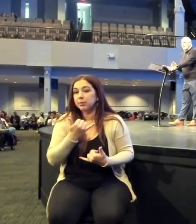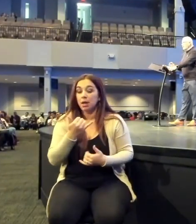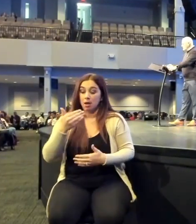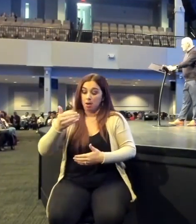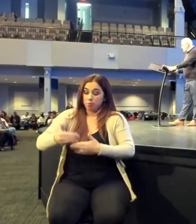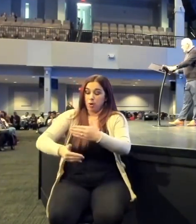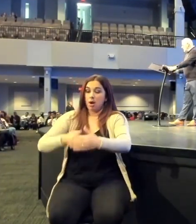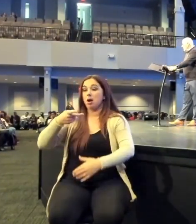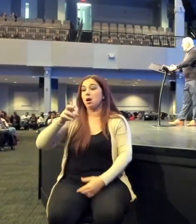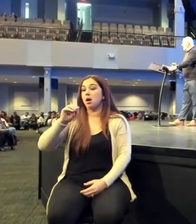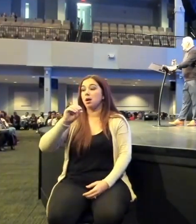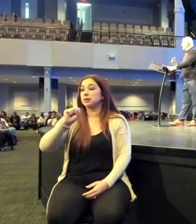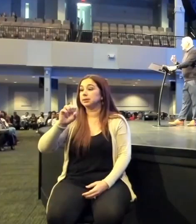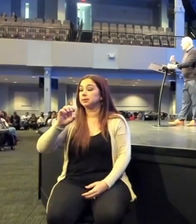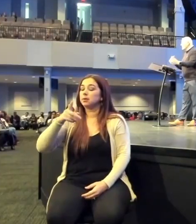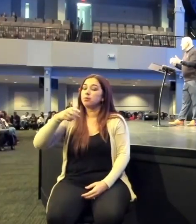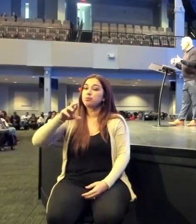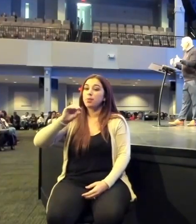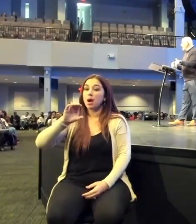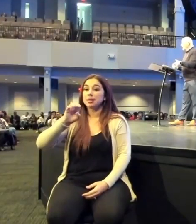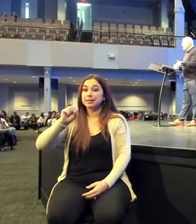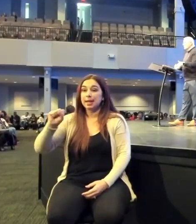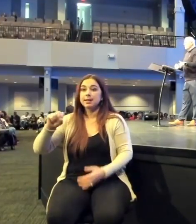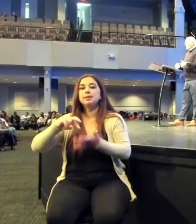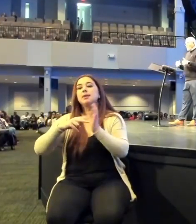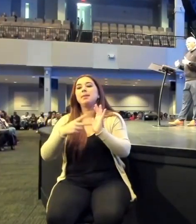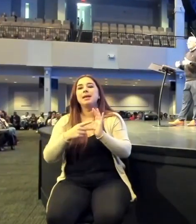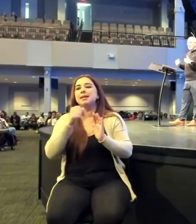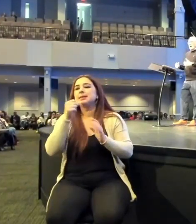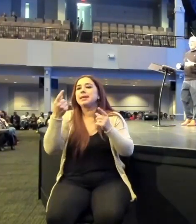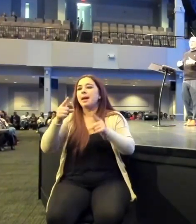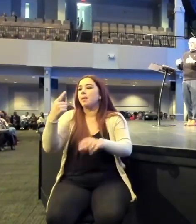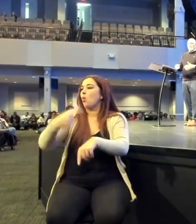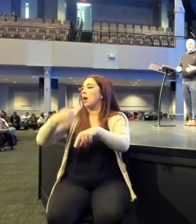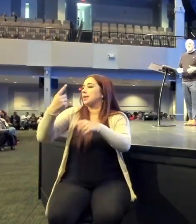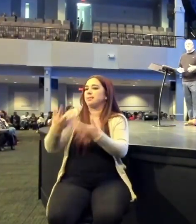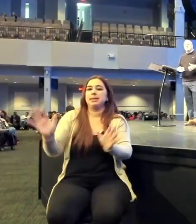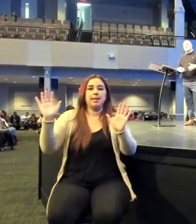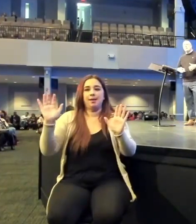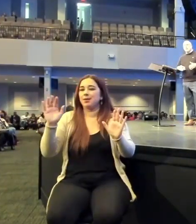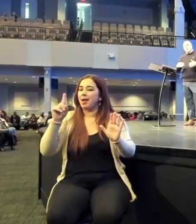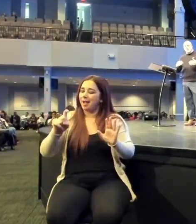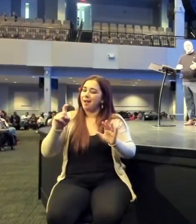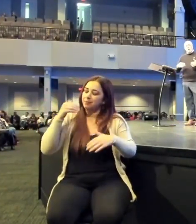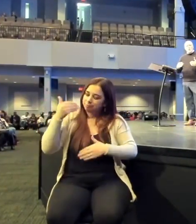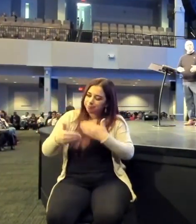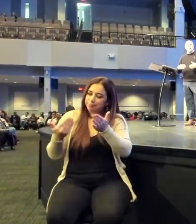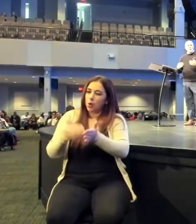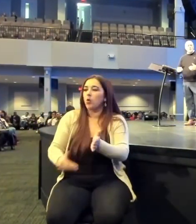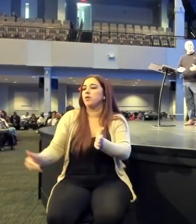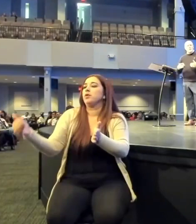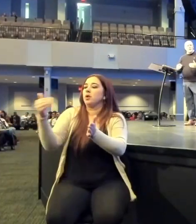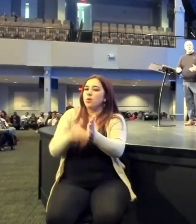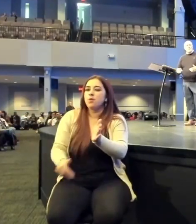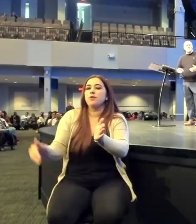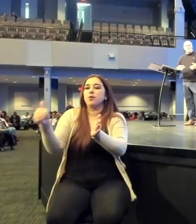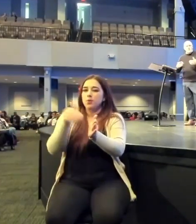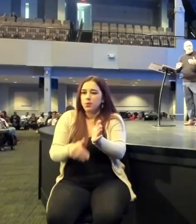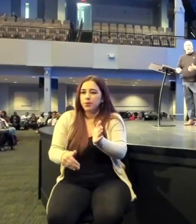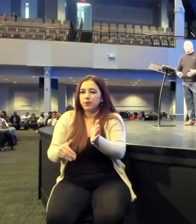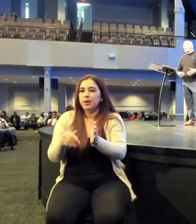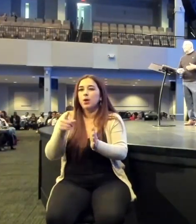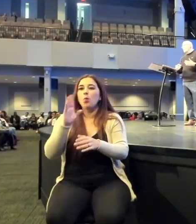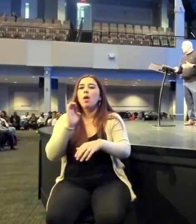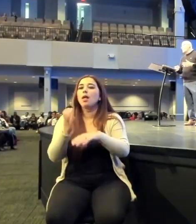process means that it doesn't just happen one time. It's something that you do over and over again, that